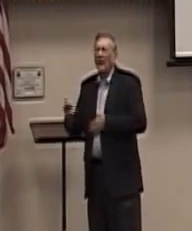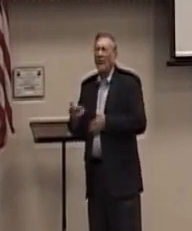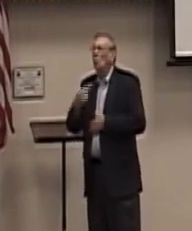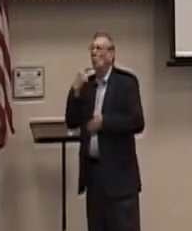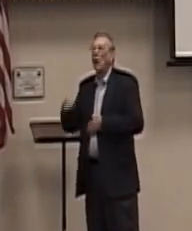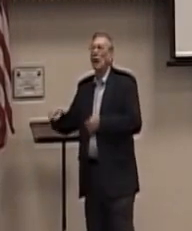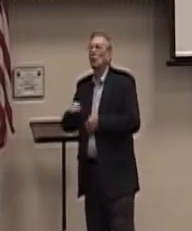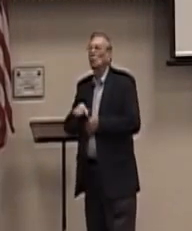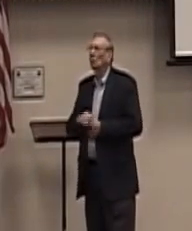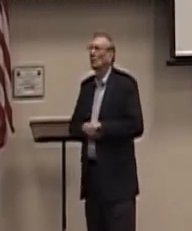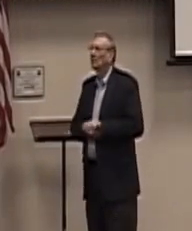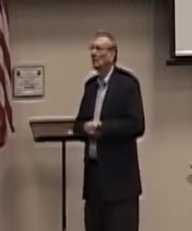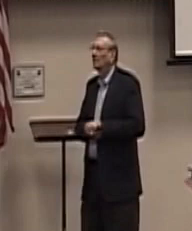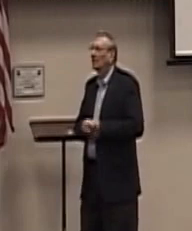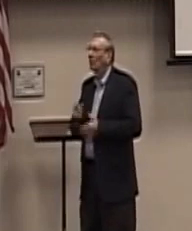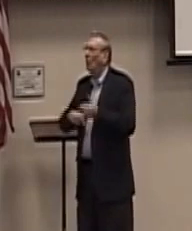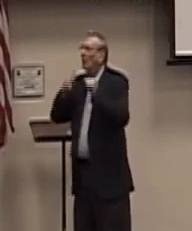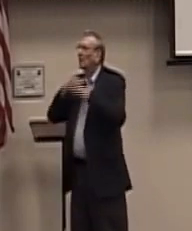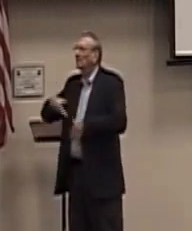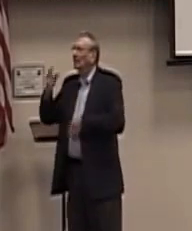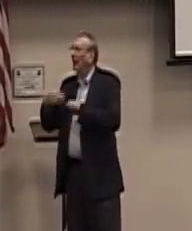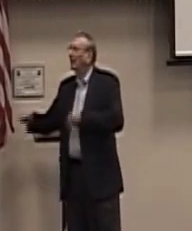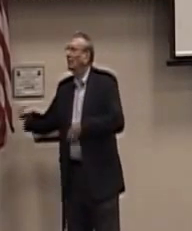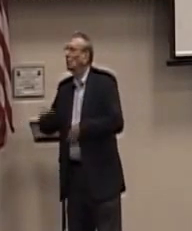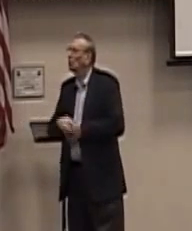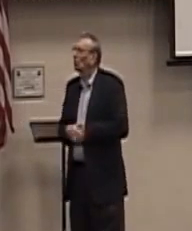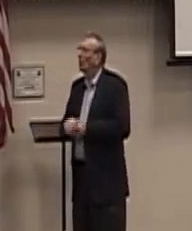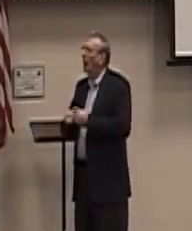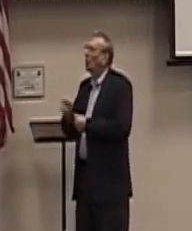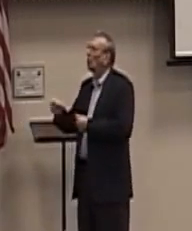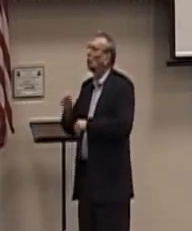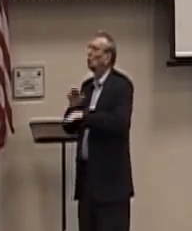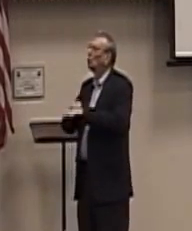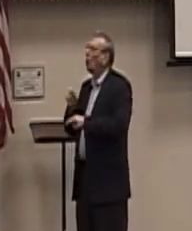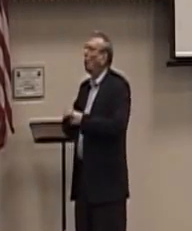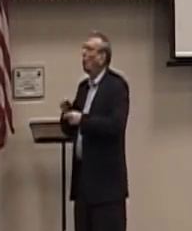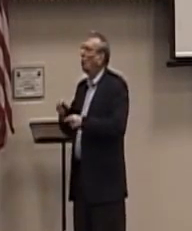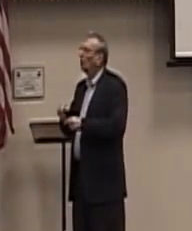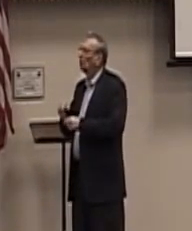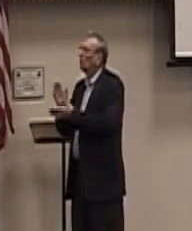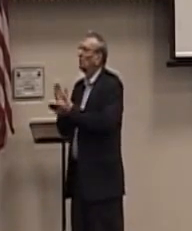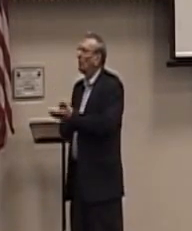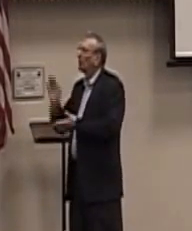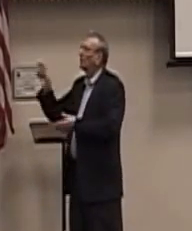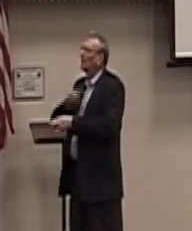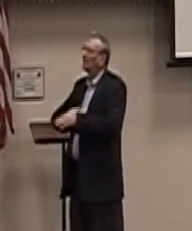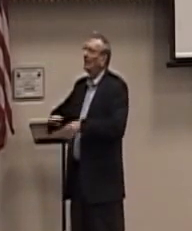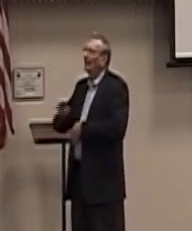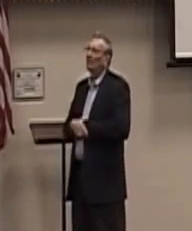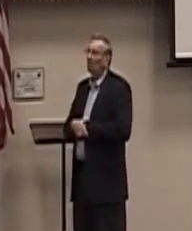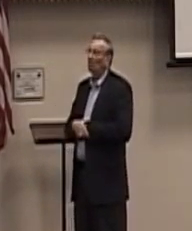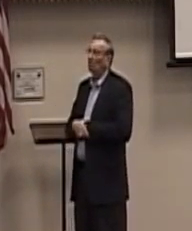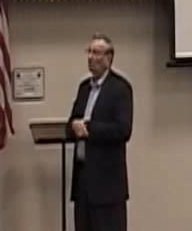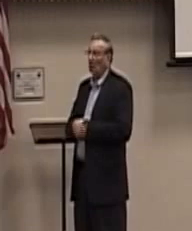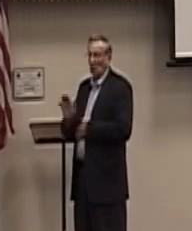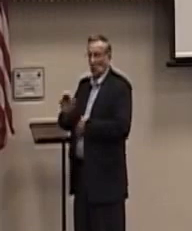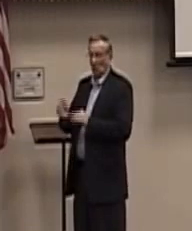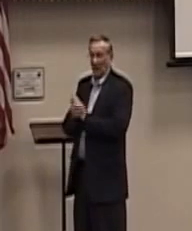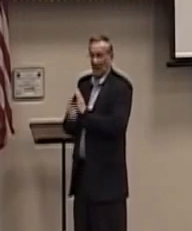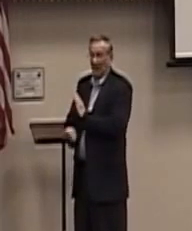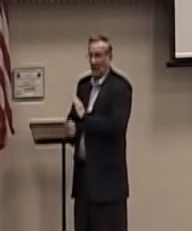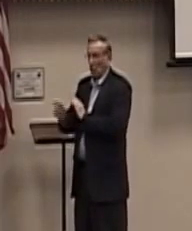you? What are the blessings God's given you, and how are you called to feed into the kingdom out of those? Like giftedness, like